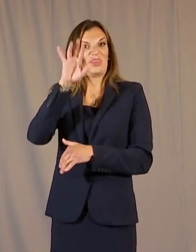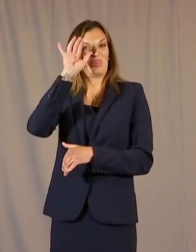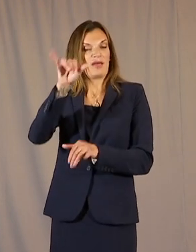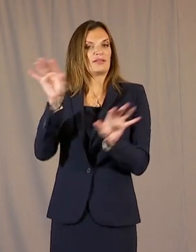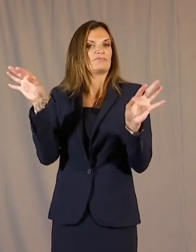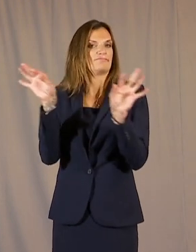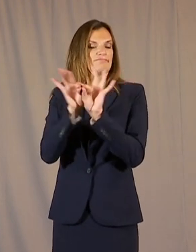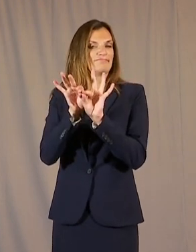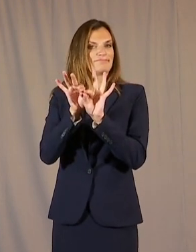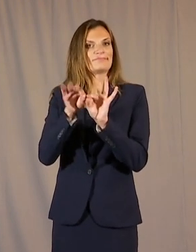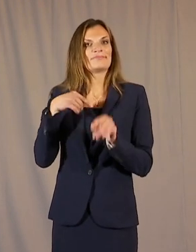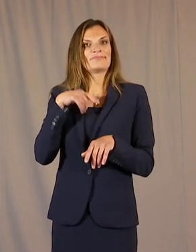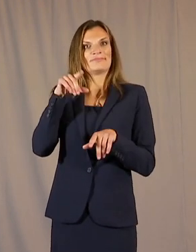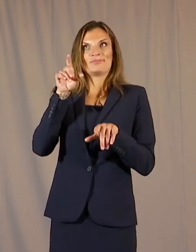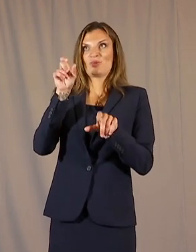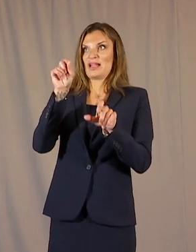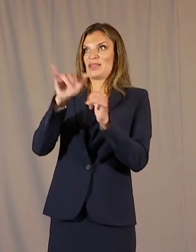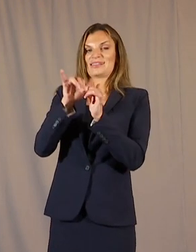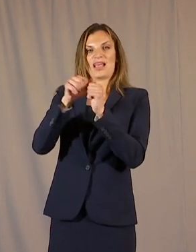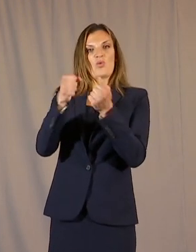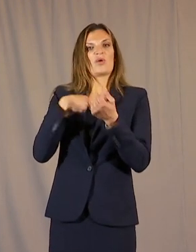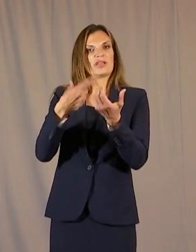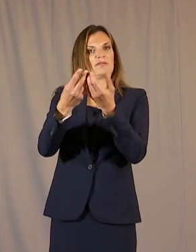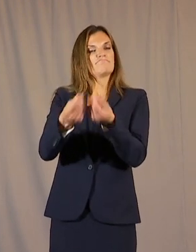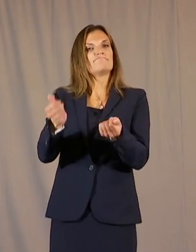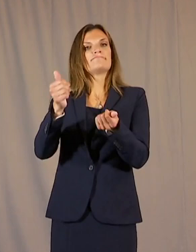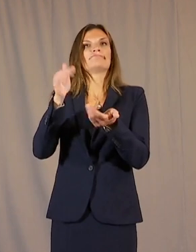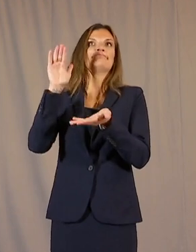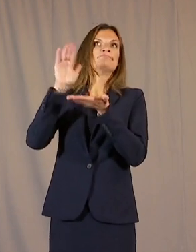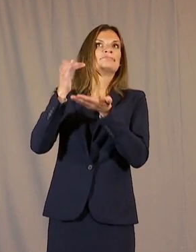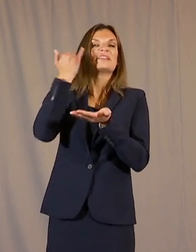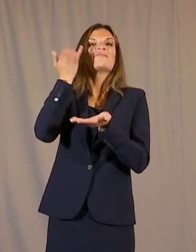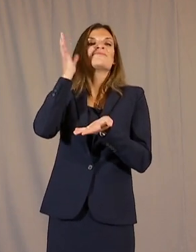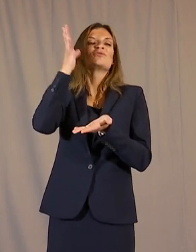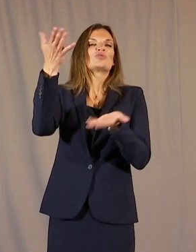also need to mitigate anything else, certainly in the future.